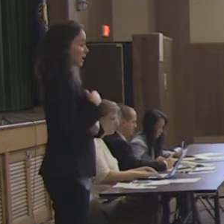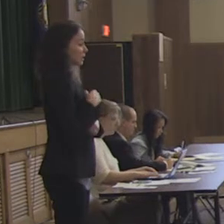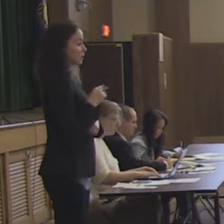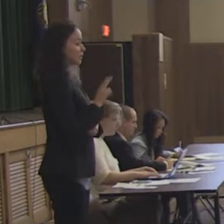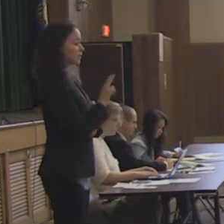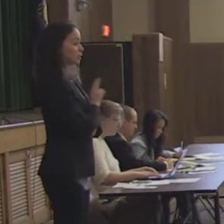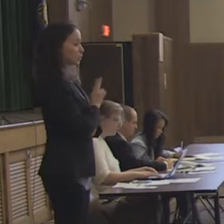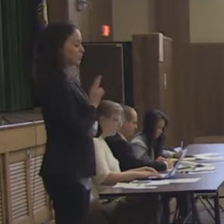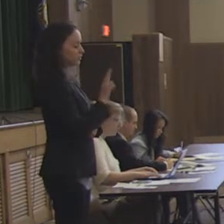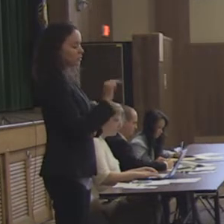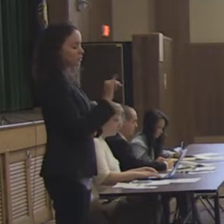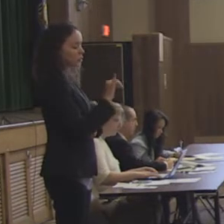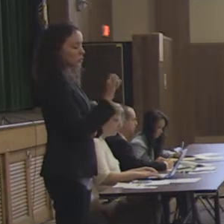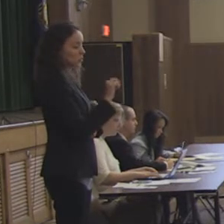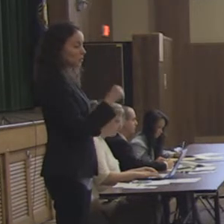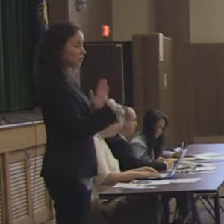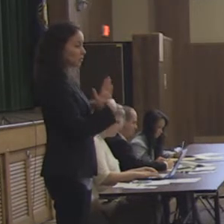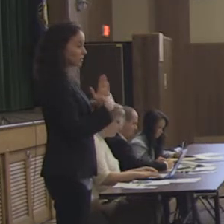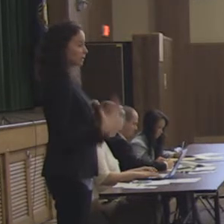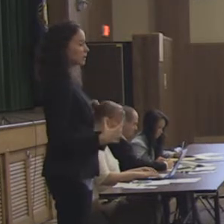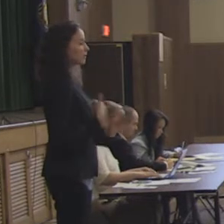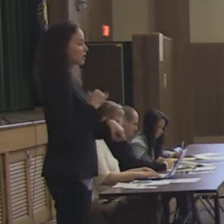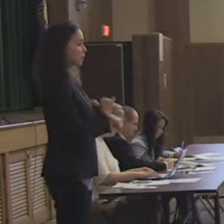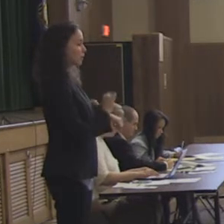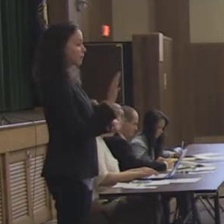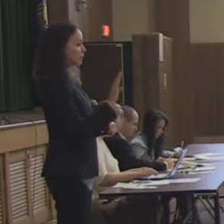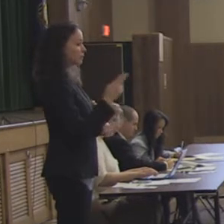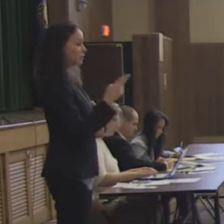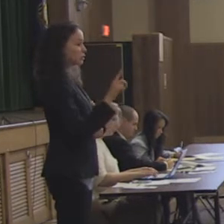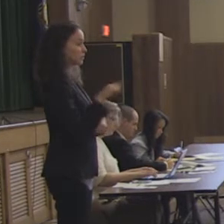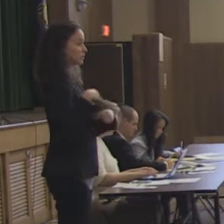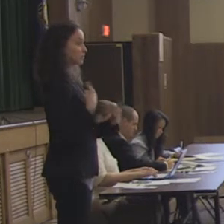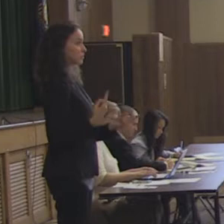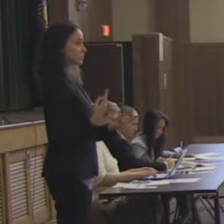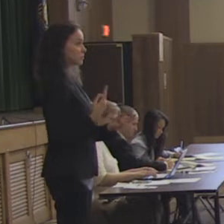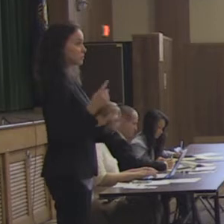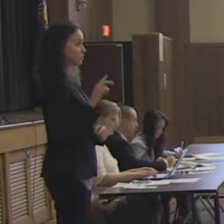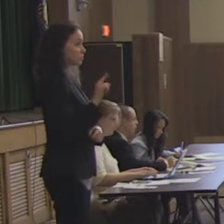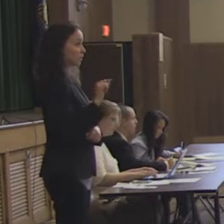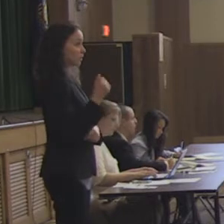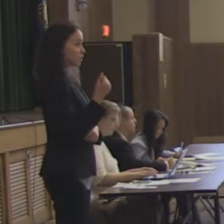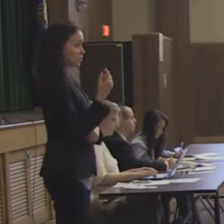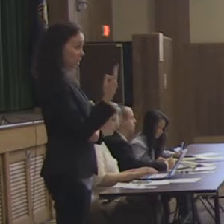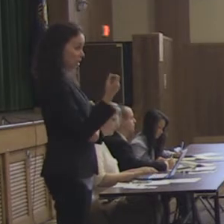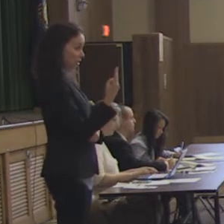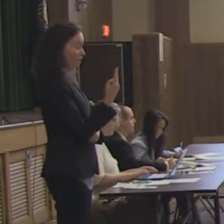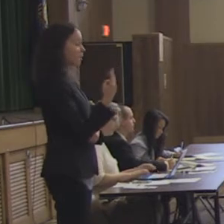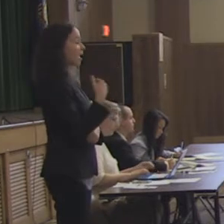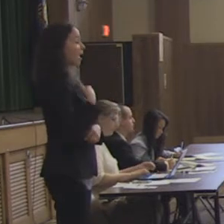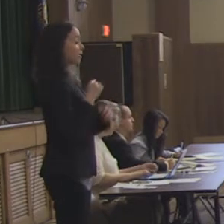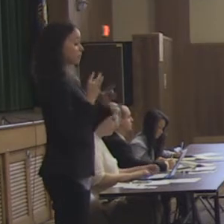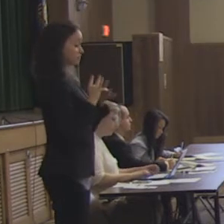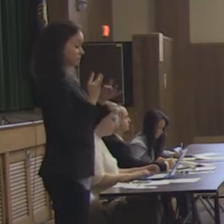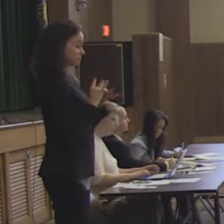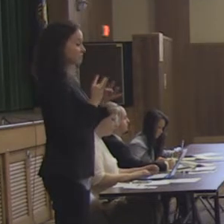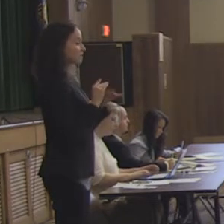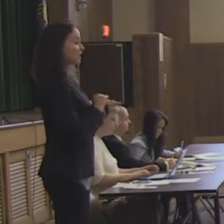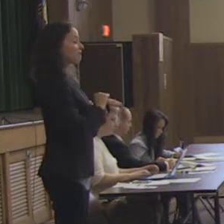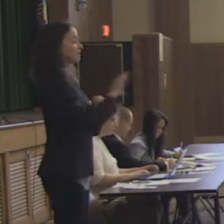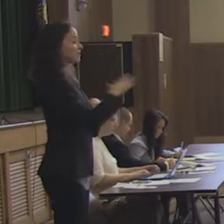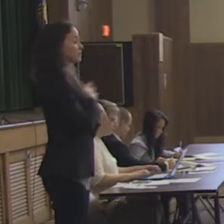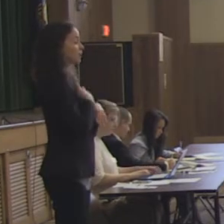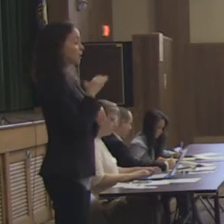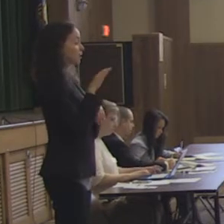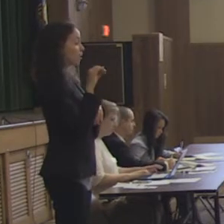Representative. I have worked at BHD since 2012. What I'm about to say affects many of my coworkers